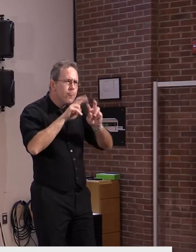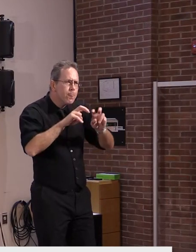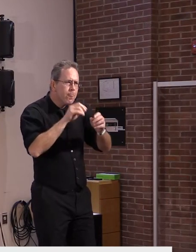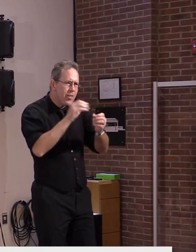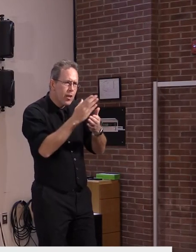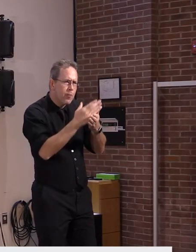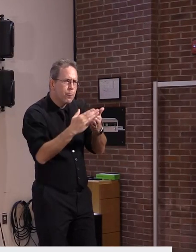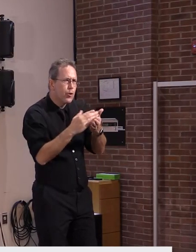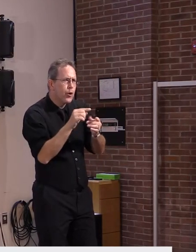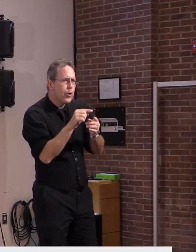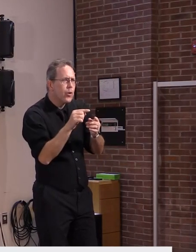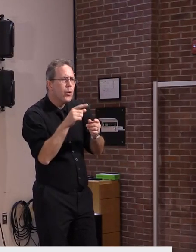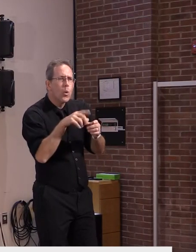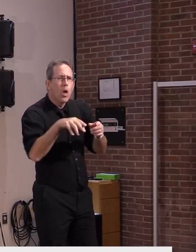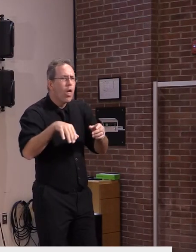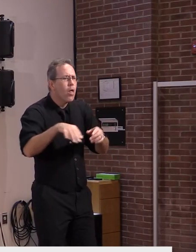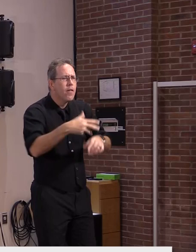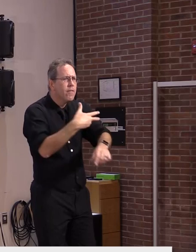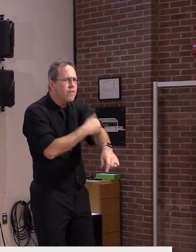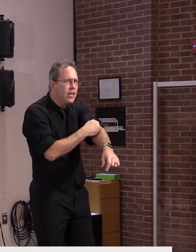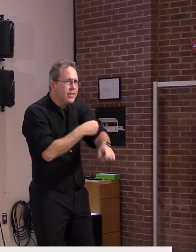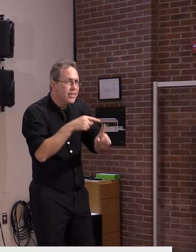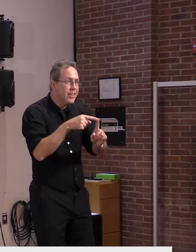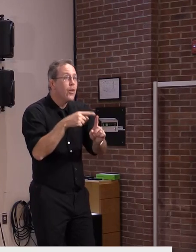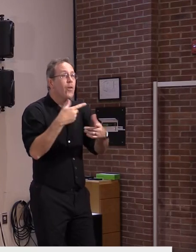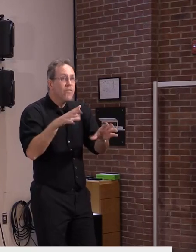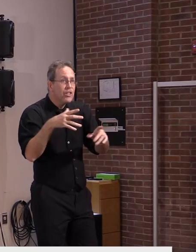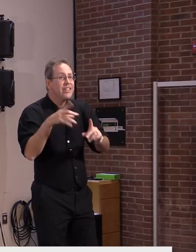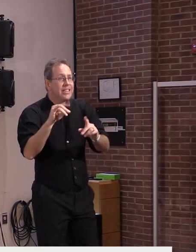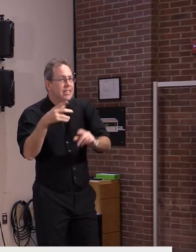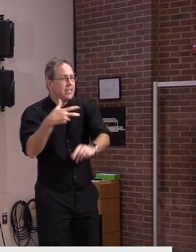didn't have that benefit, it is the very vulnerable